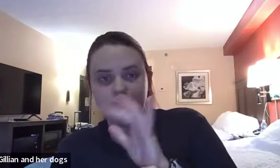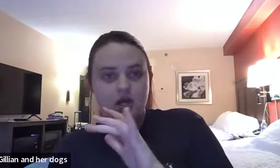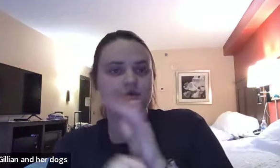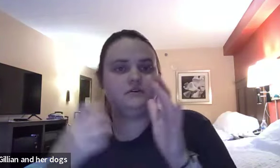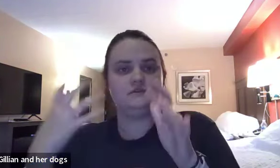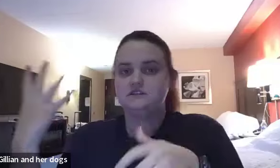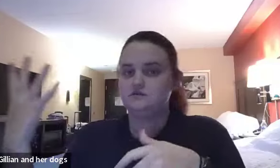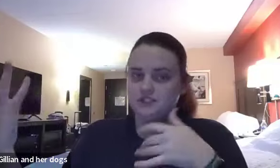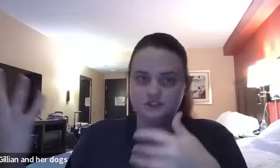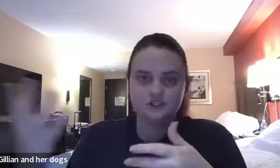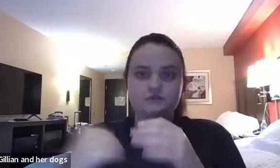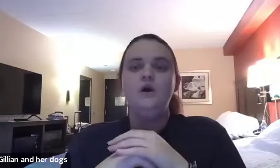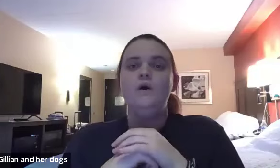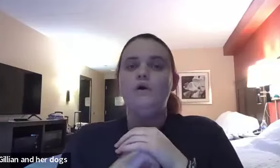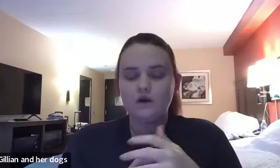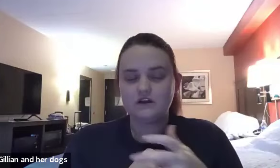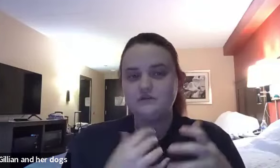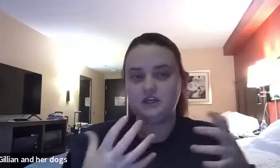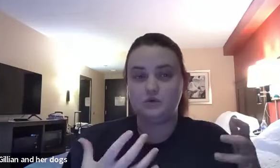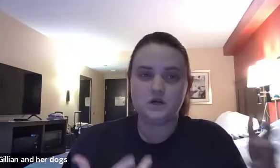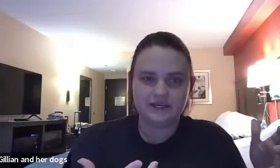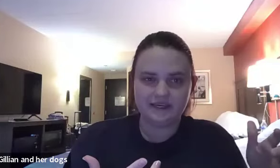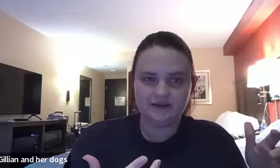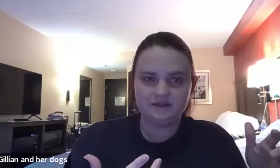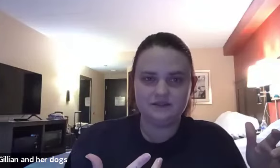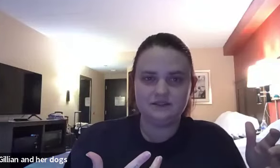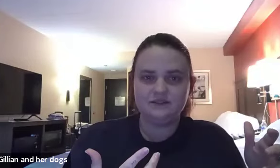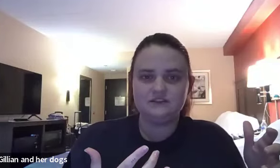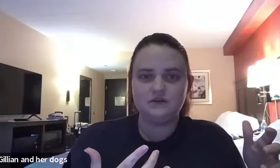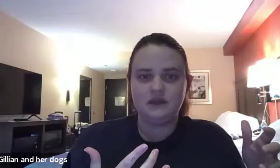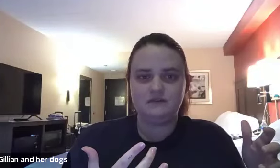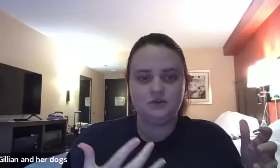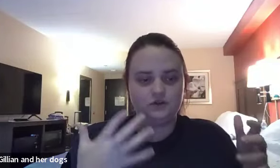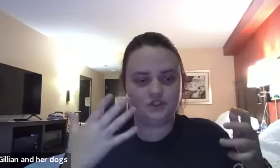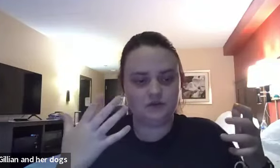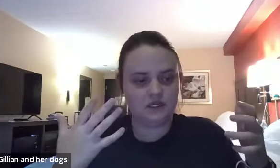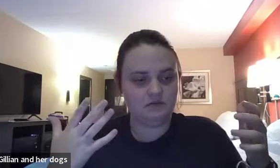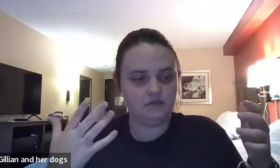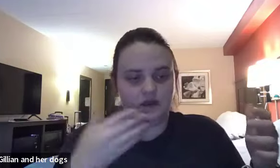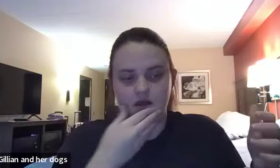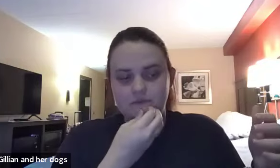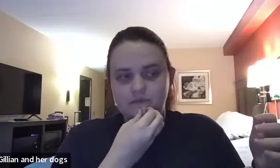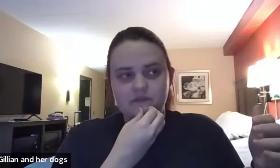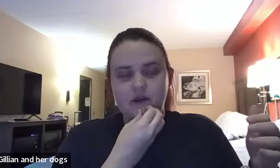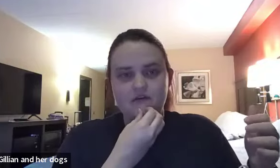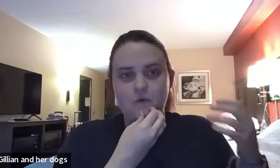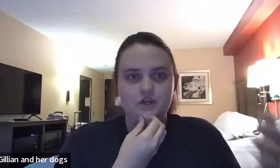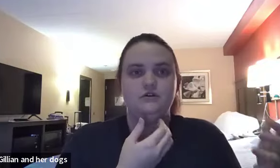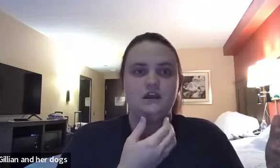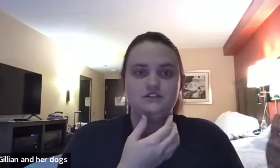job, this is what you do, or also like you're working. So like if you're doing you have work you got to do,